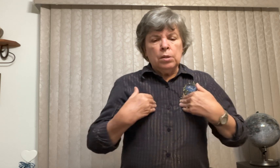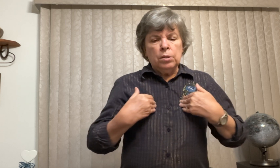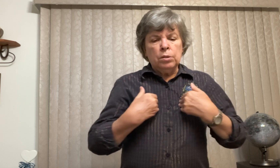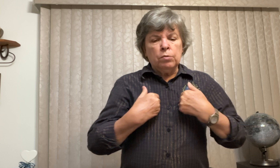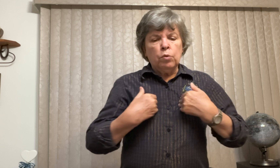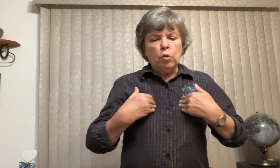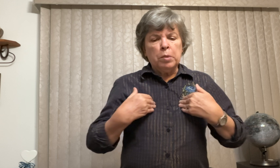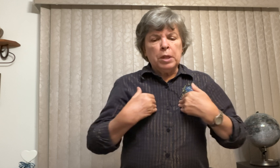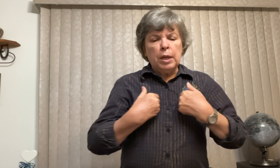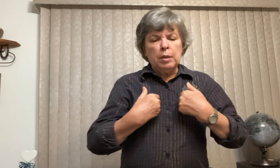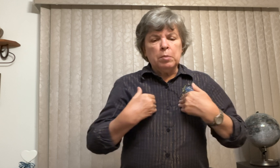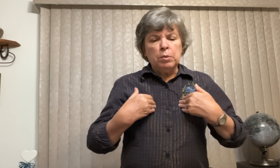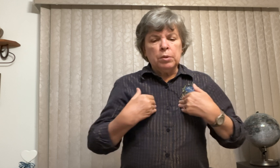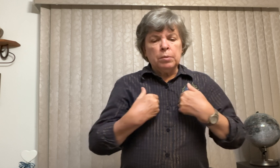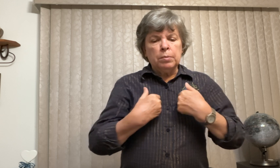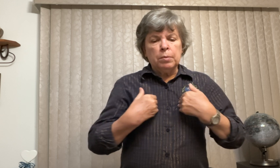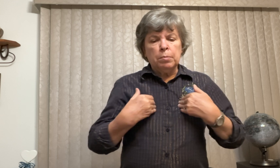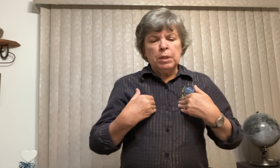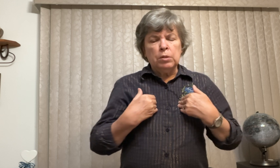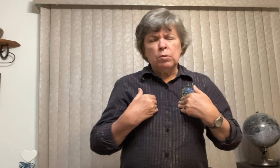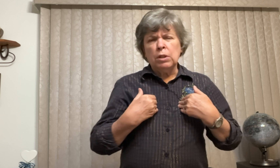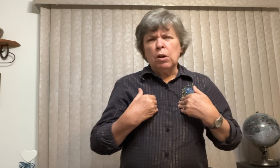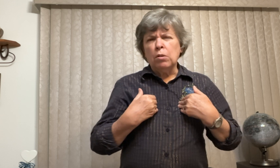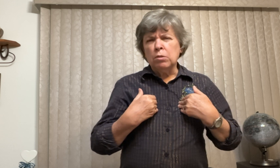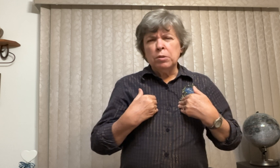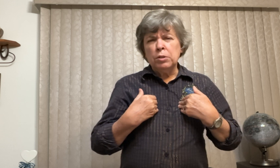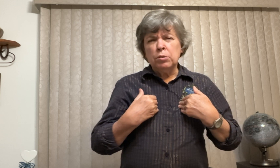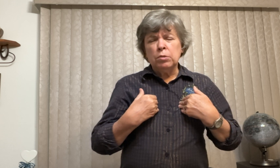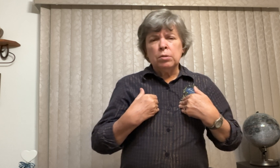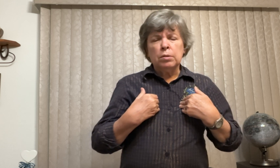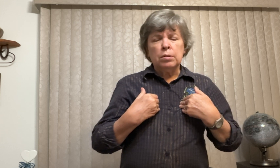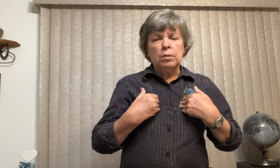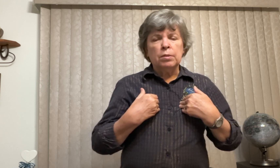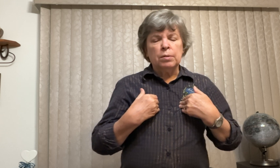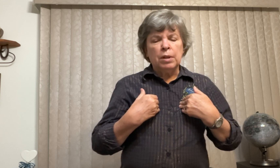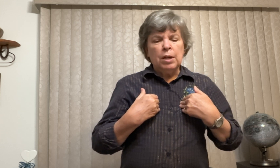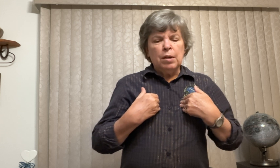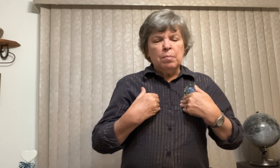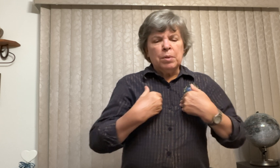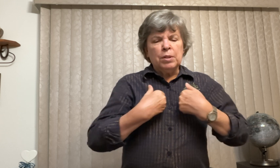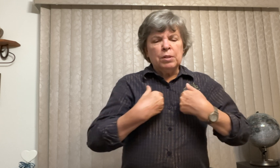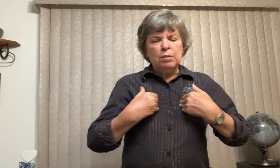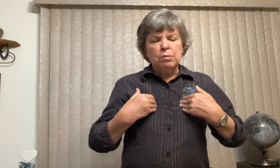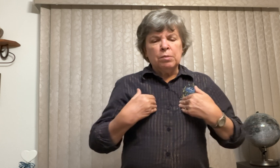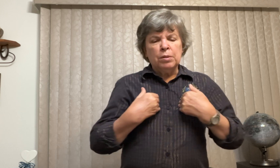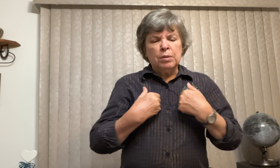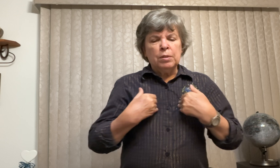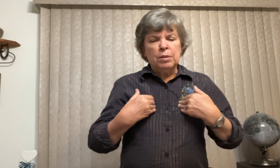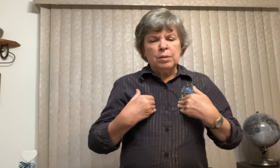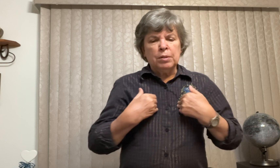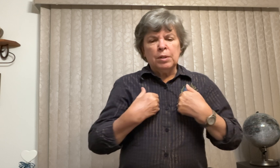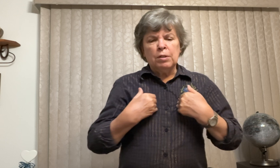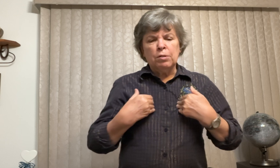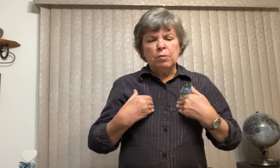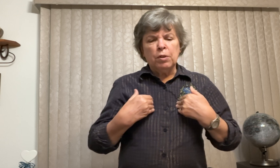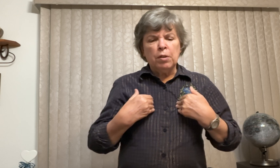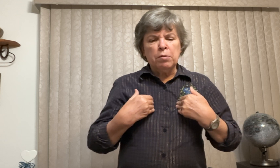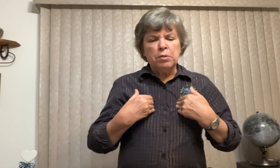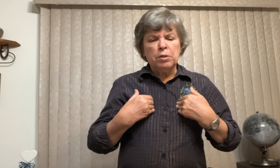So form the animals. I mean, it's really all the creatures, but I don't know if the author of the song